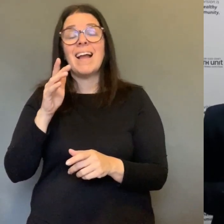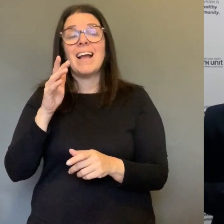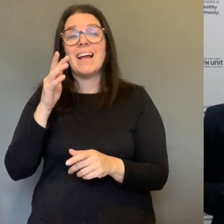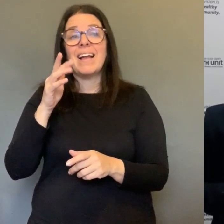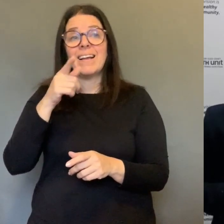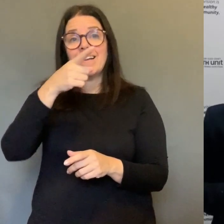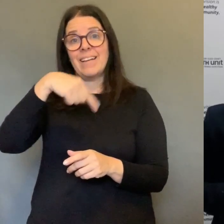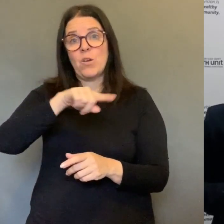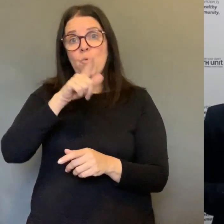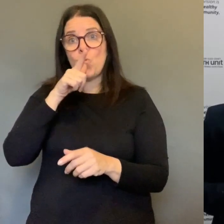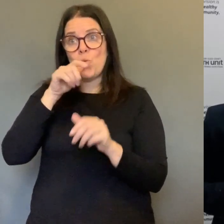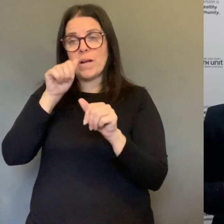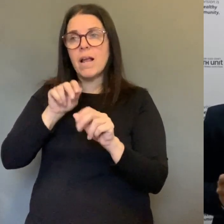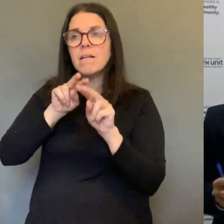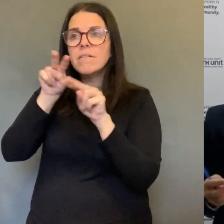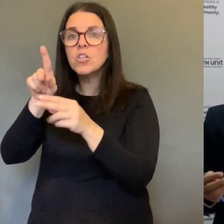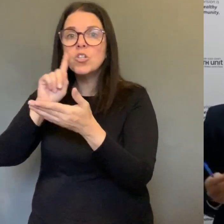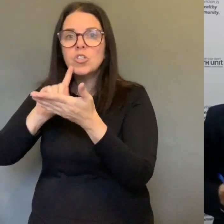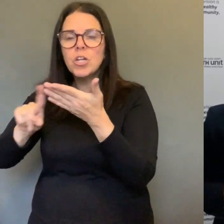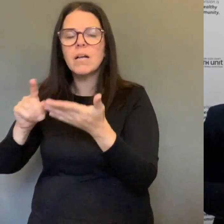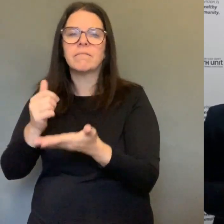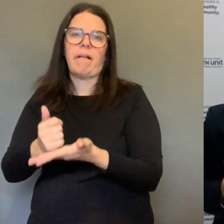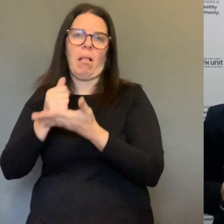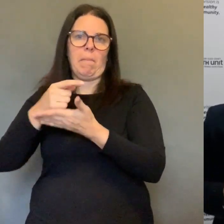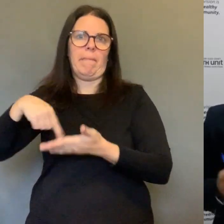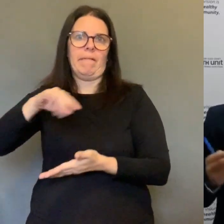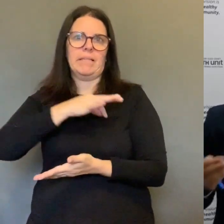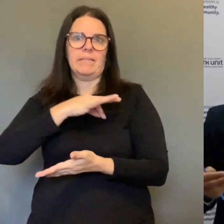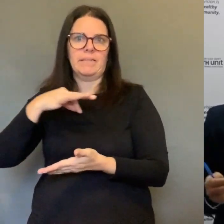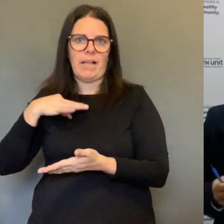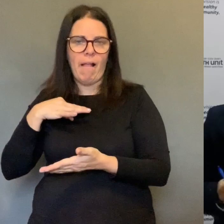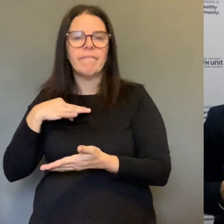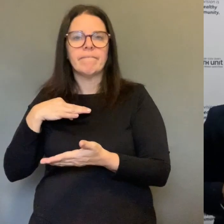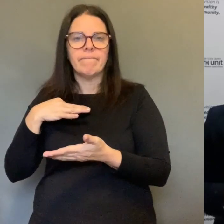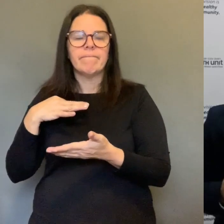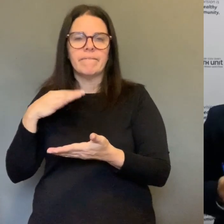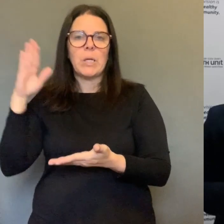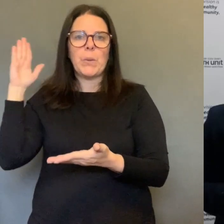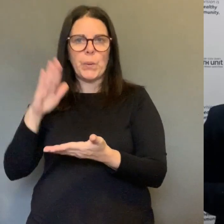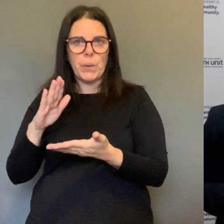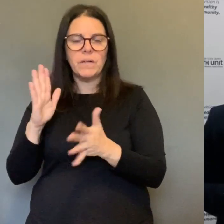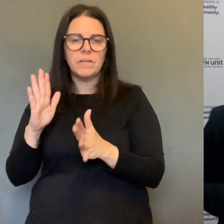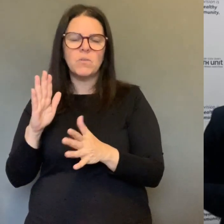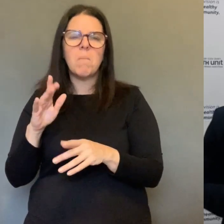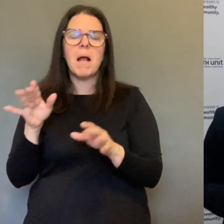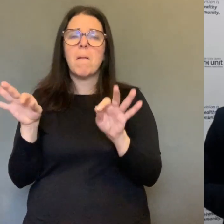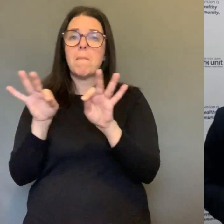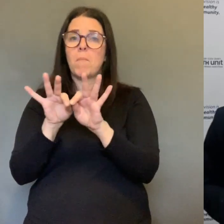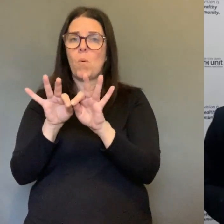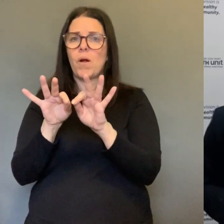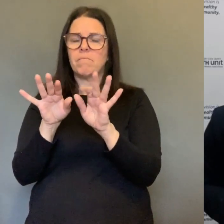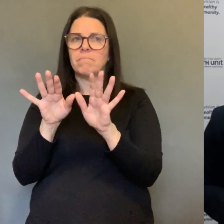please contact us, and we'll try to do our best to check for you and provide you with results.